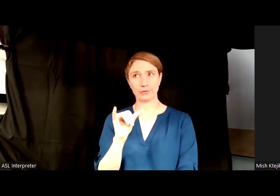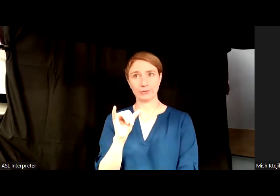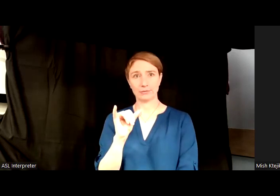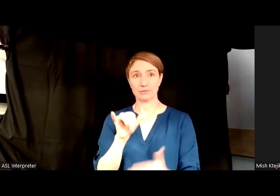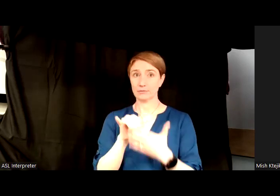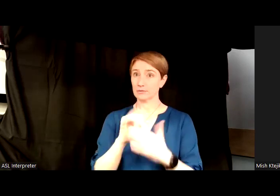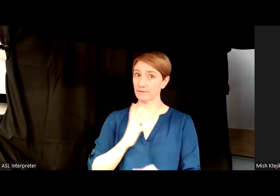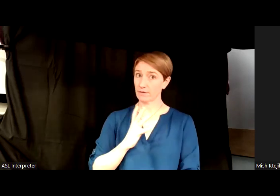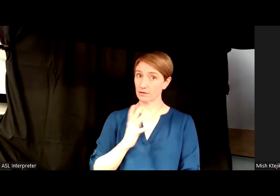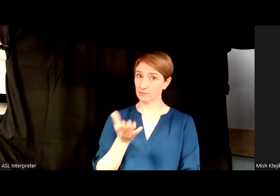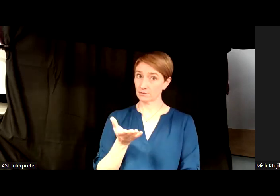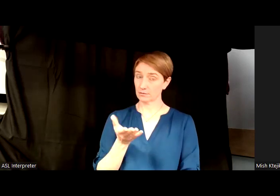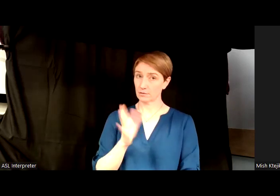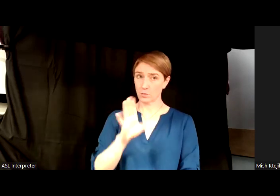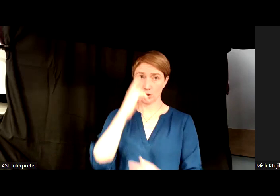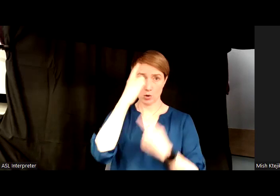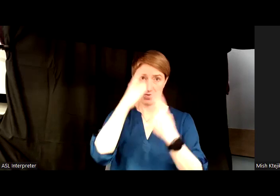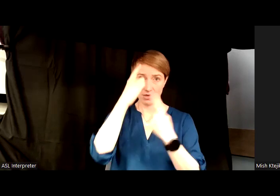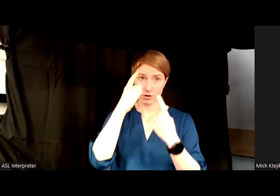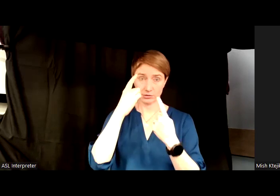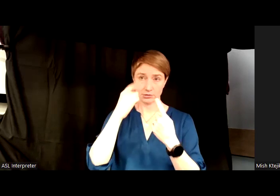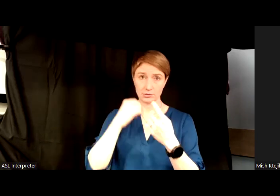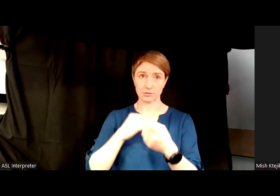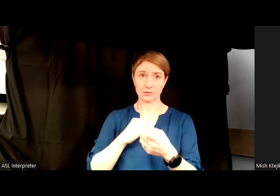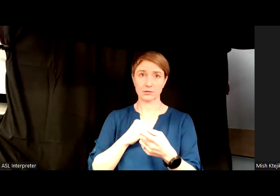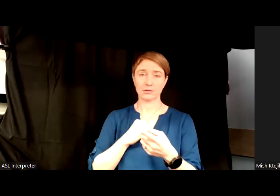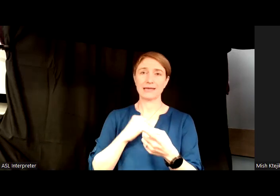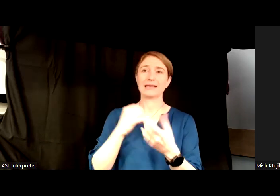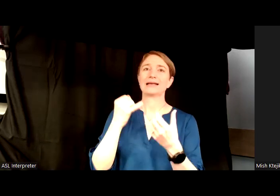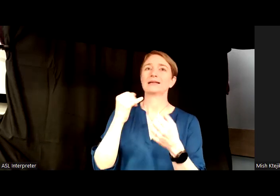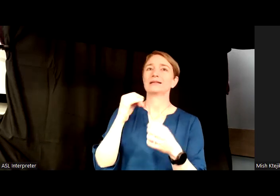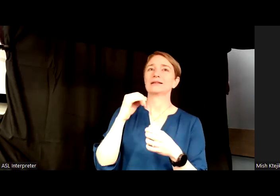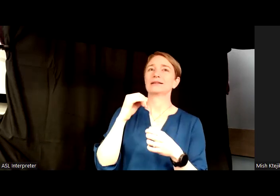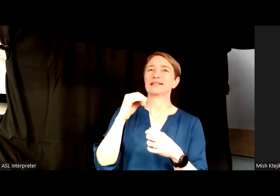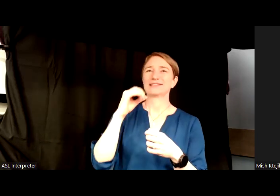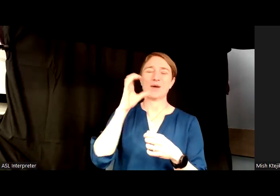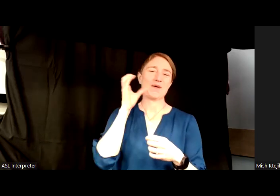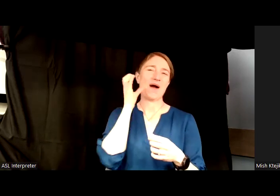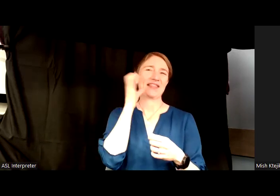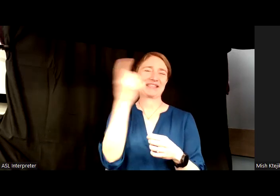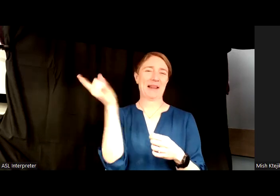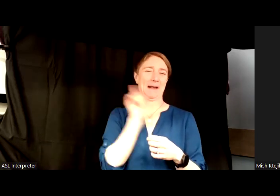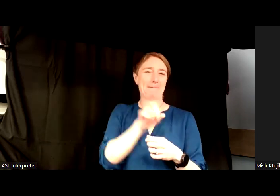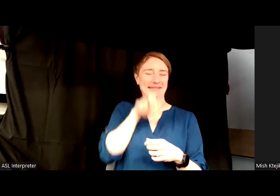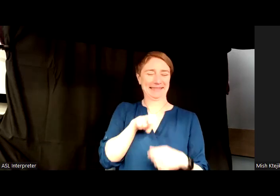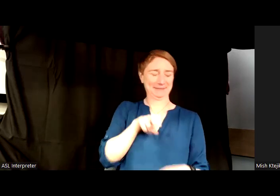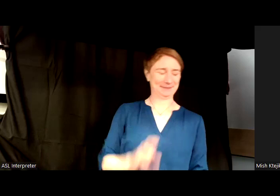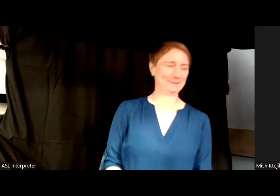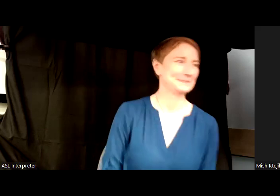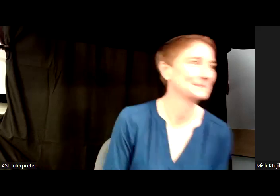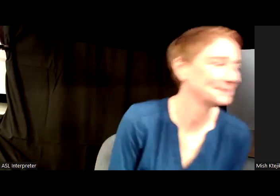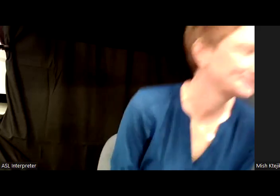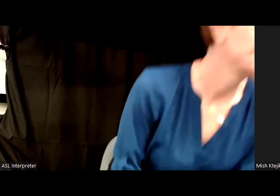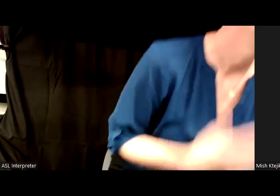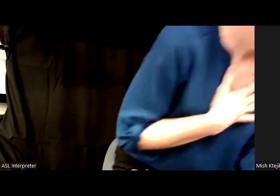work? What are your feelings? Jack asks. Colleen. Oh, I have to come off. I need to come